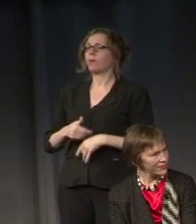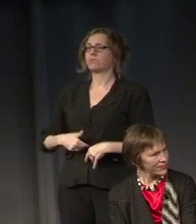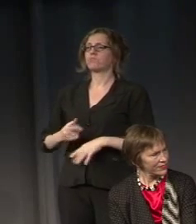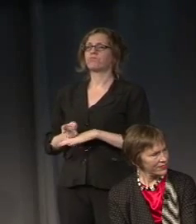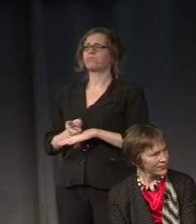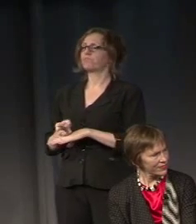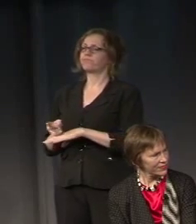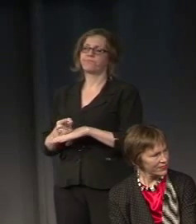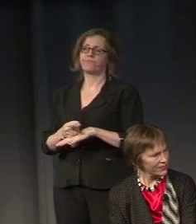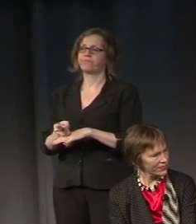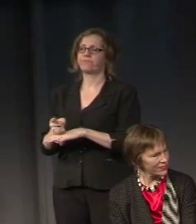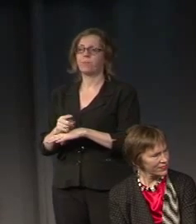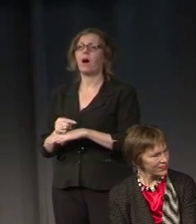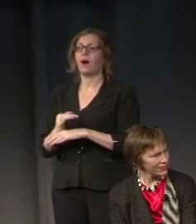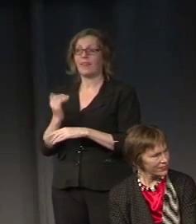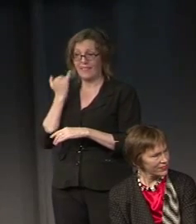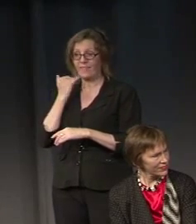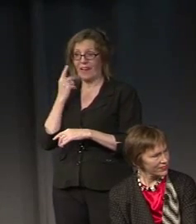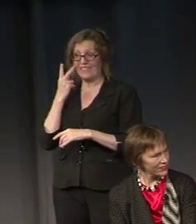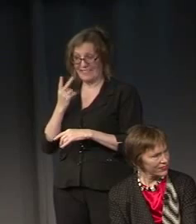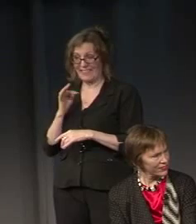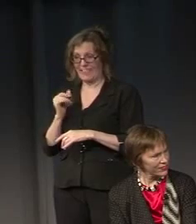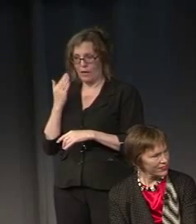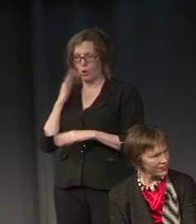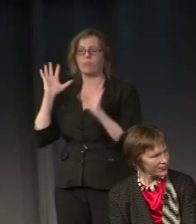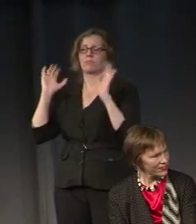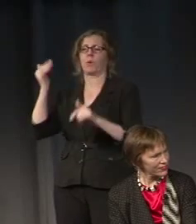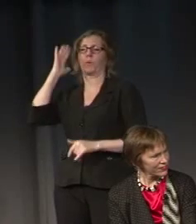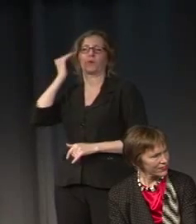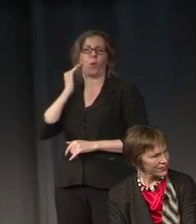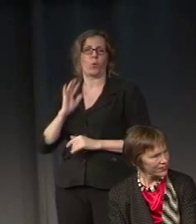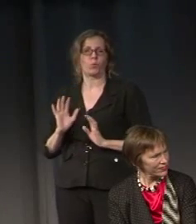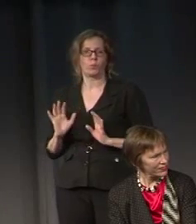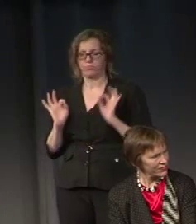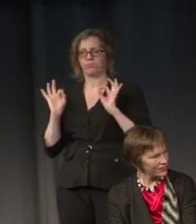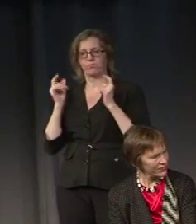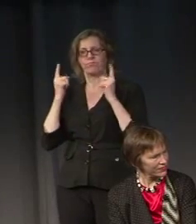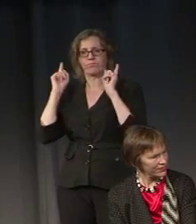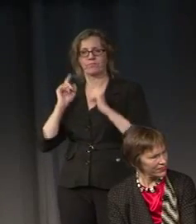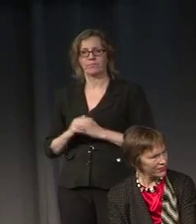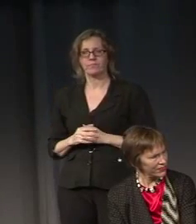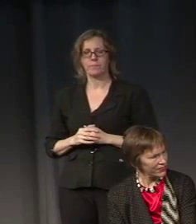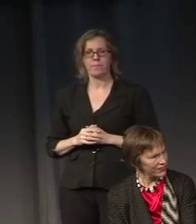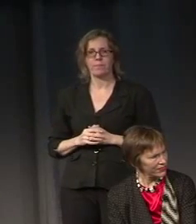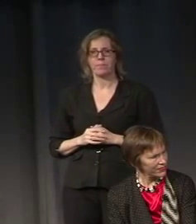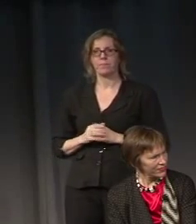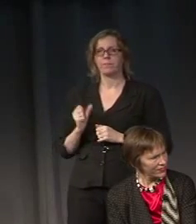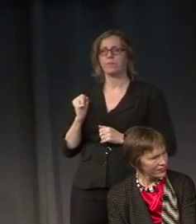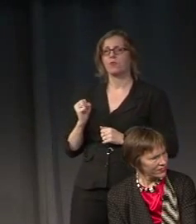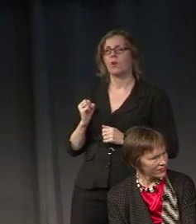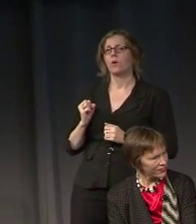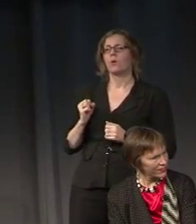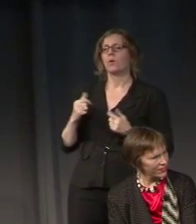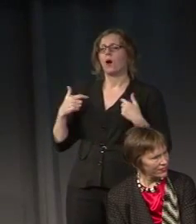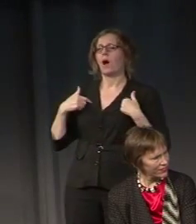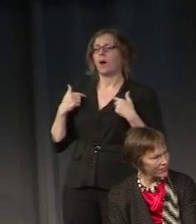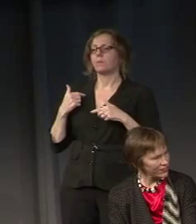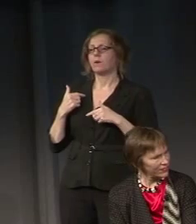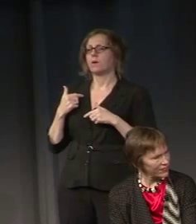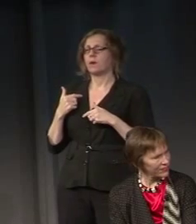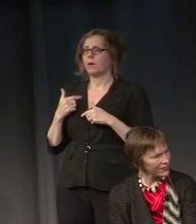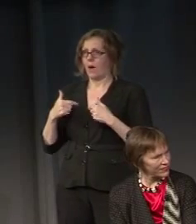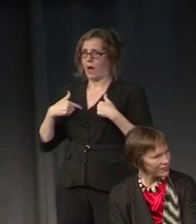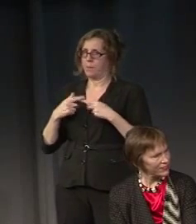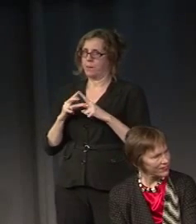So when I started to work that way and be a prolific producer and harsh editor, I